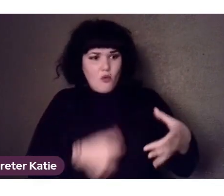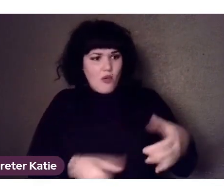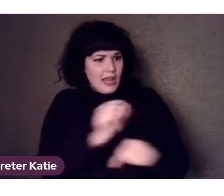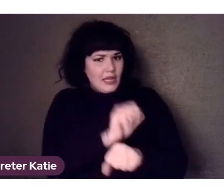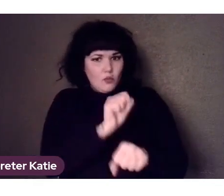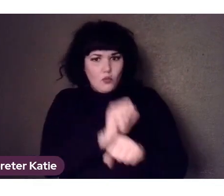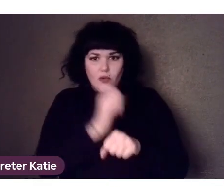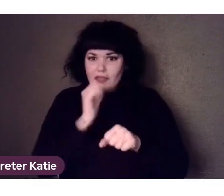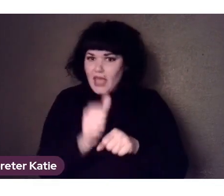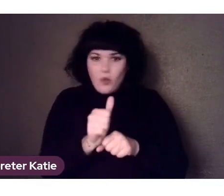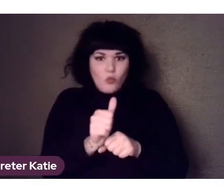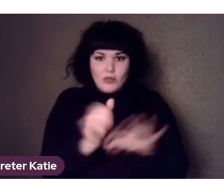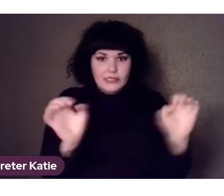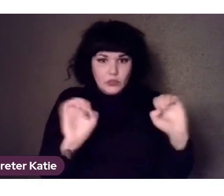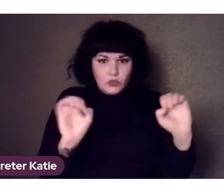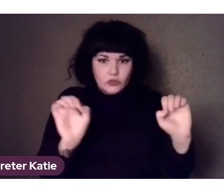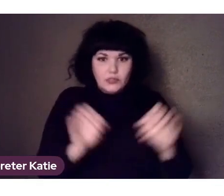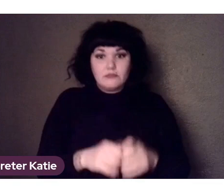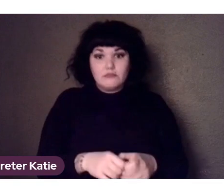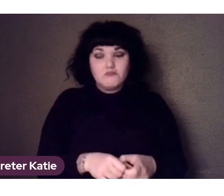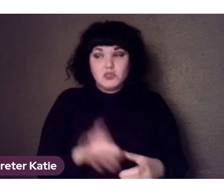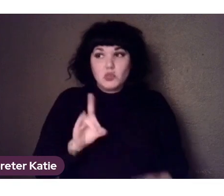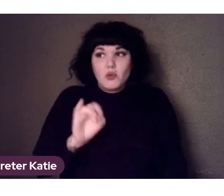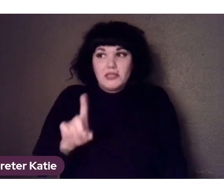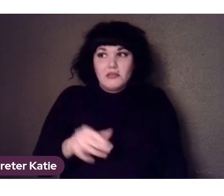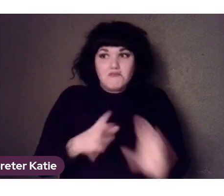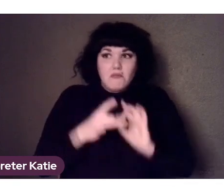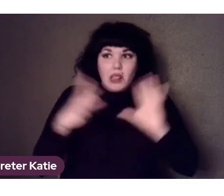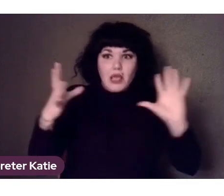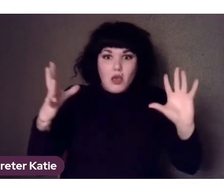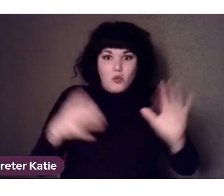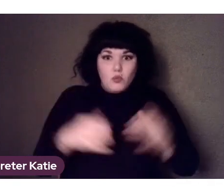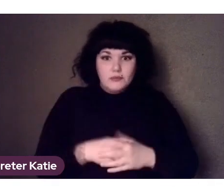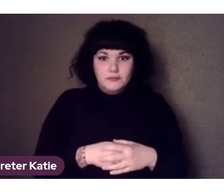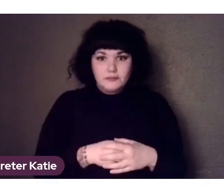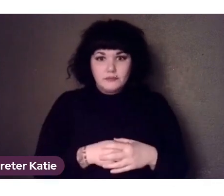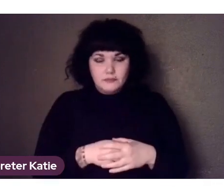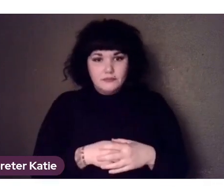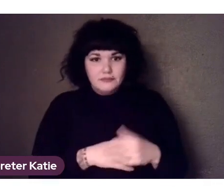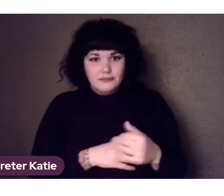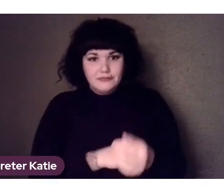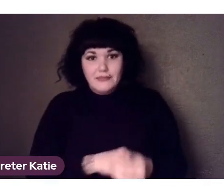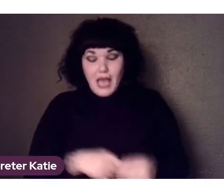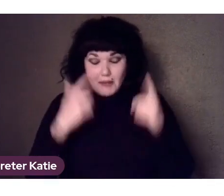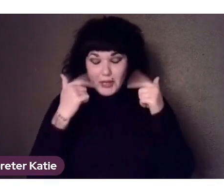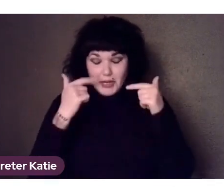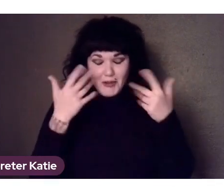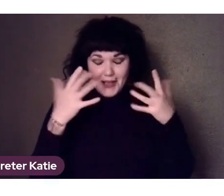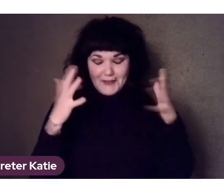urgent. So I did. I let go. I'm going to cry already.